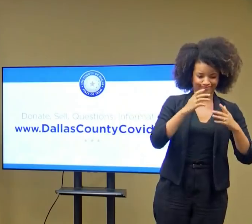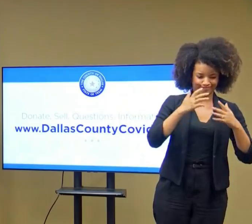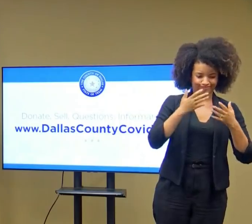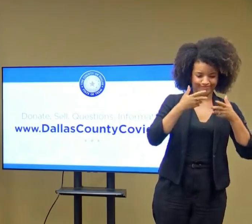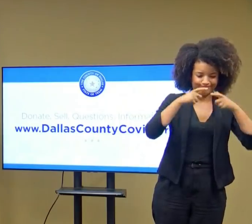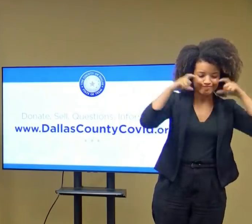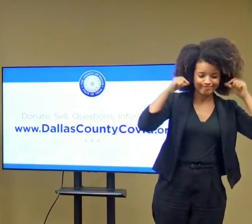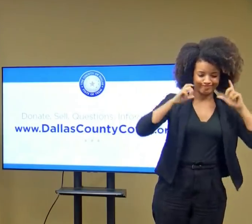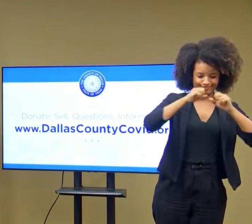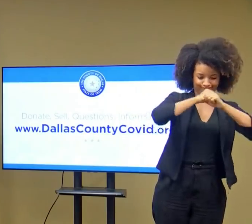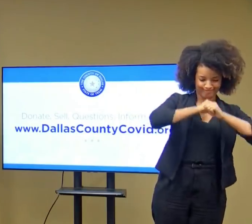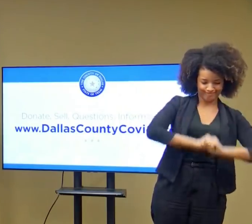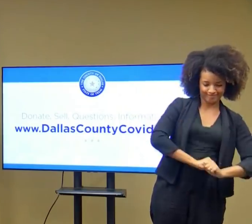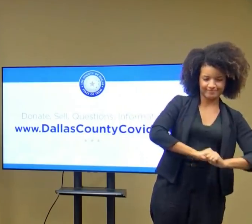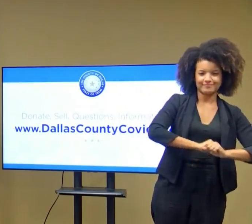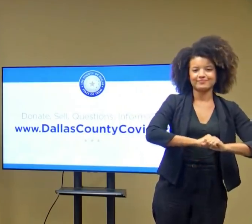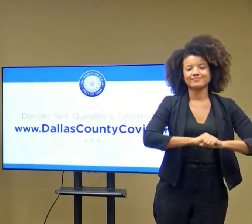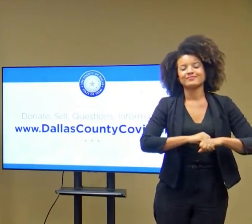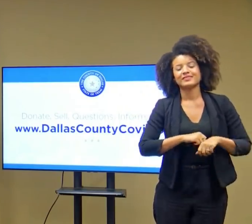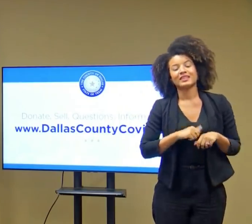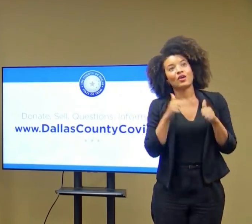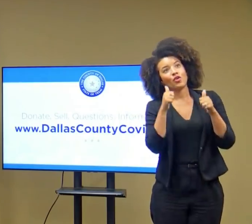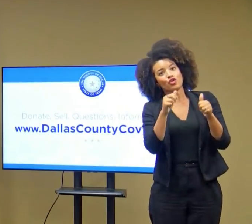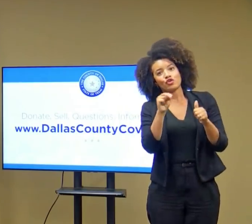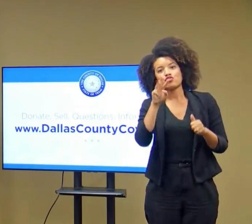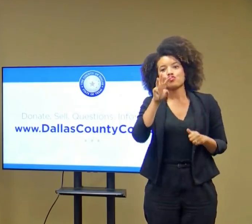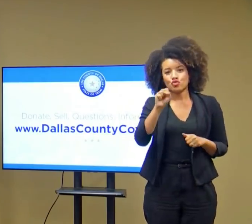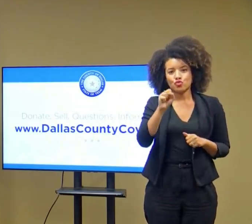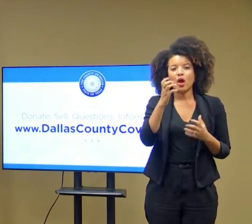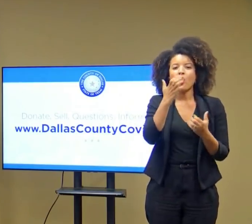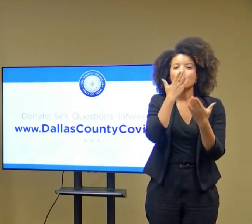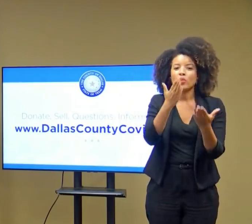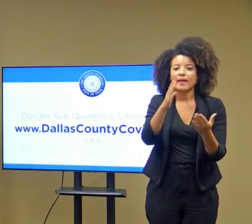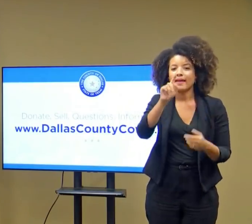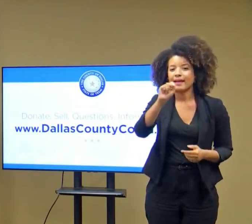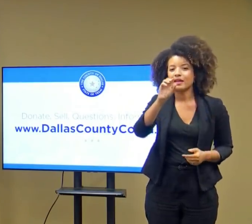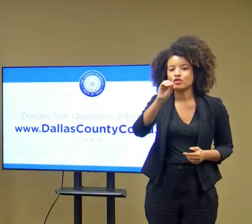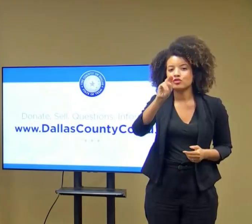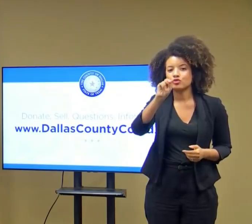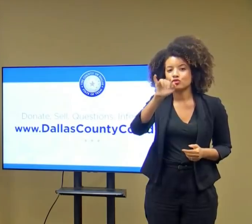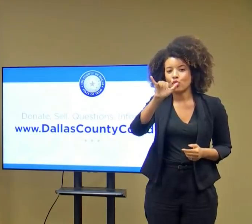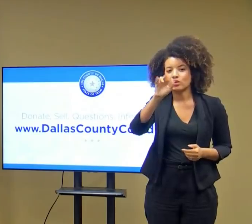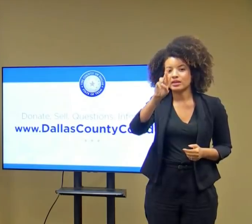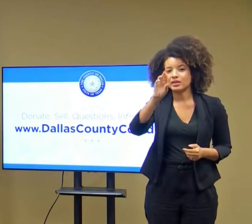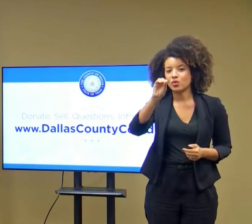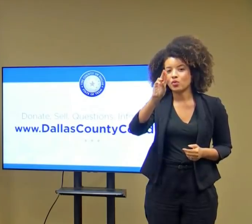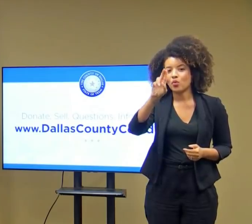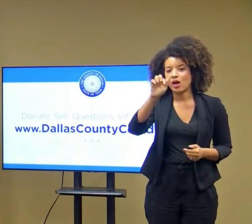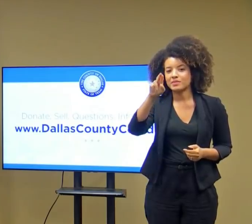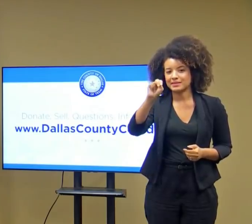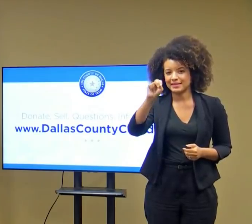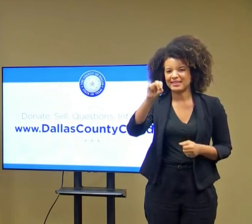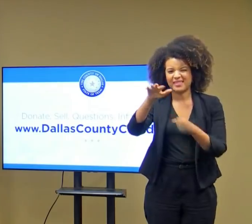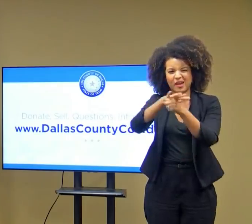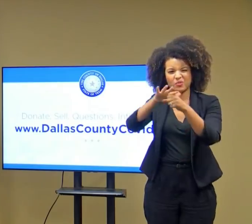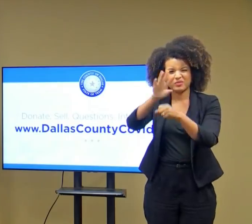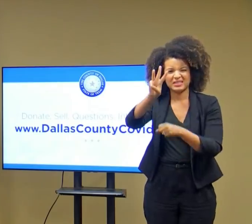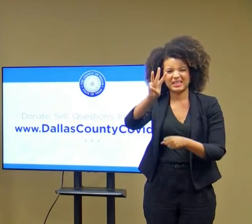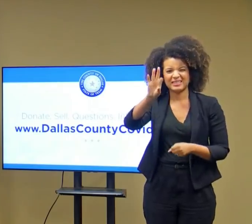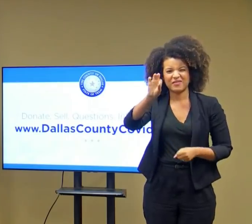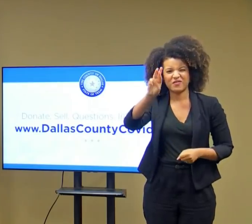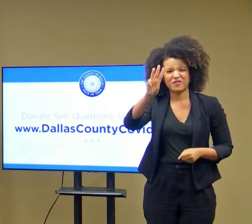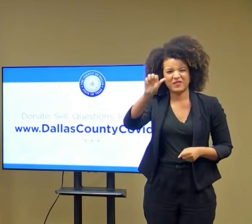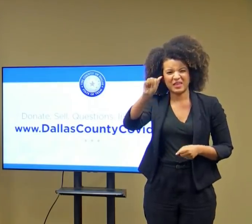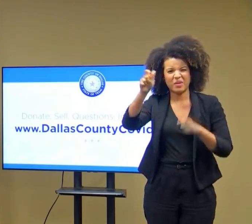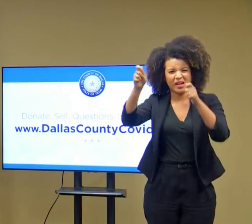I want to thank Tony Robinson, the Region 6 FEMA leader, and for that, and for the